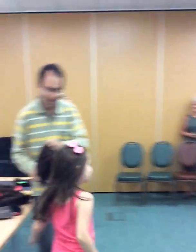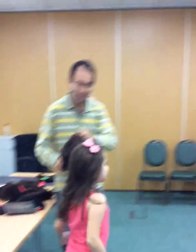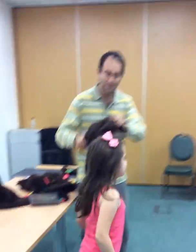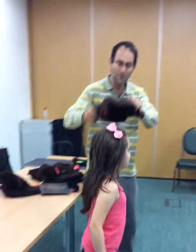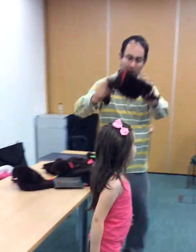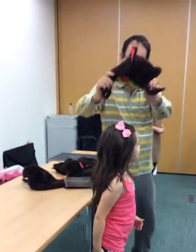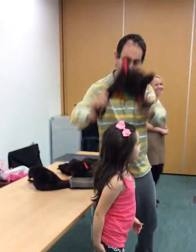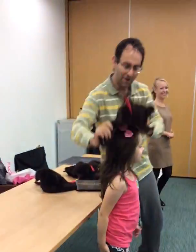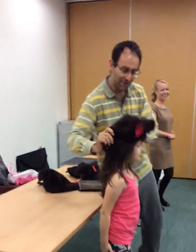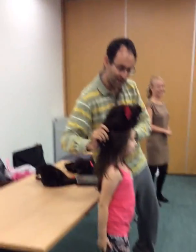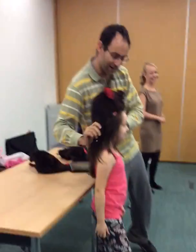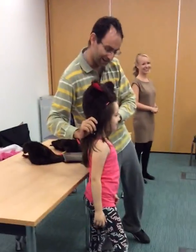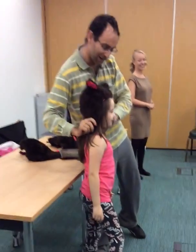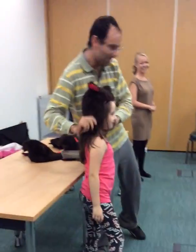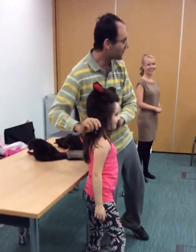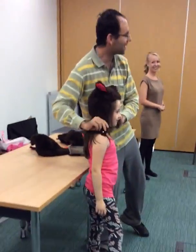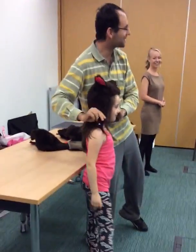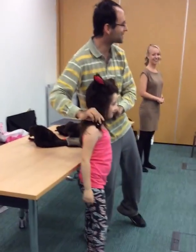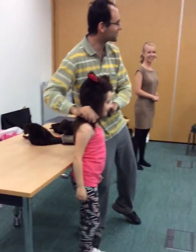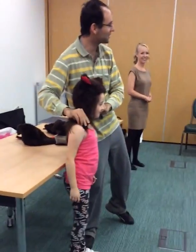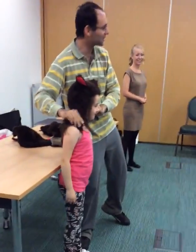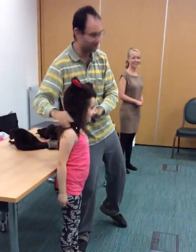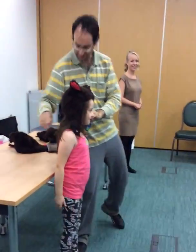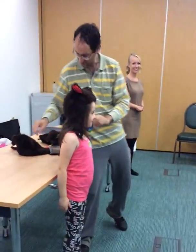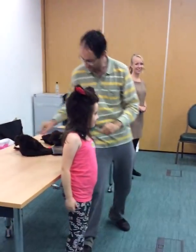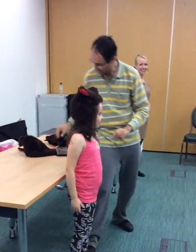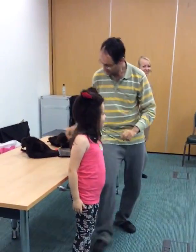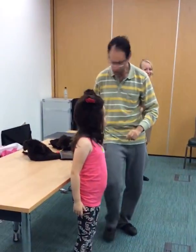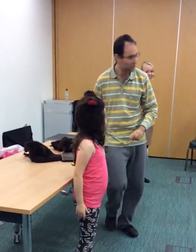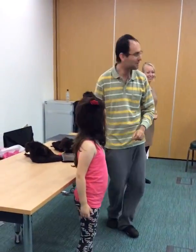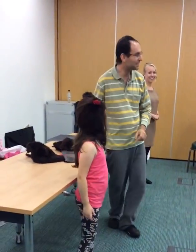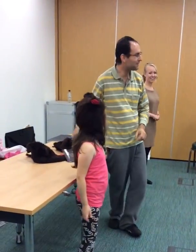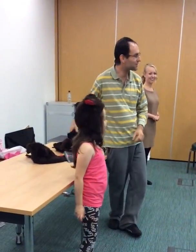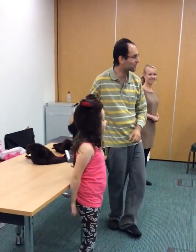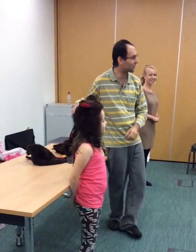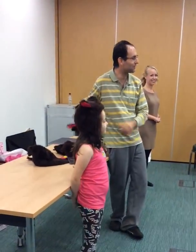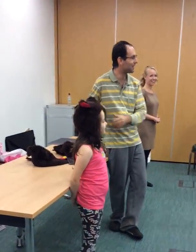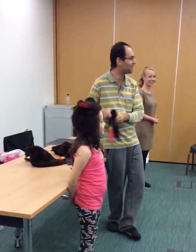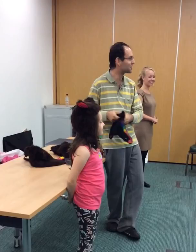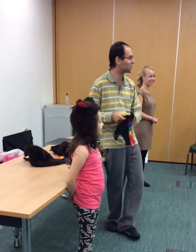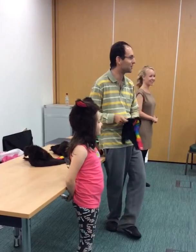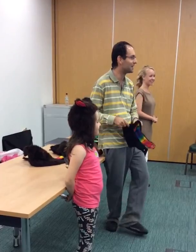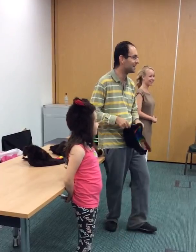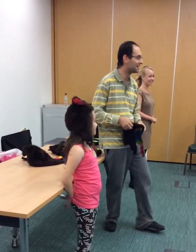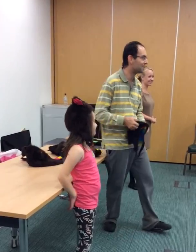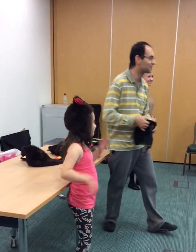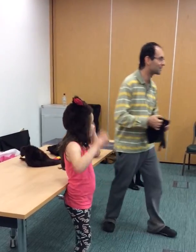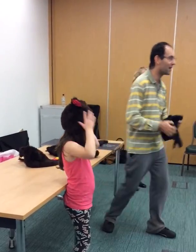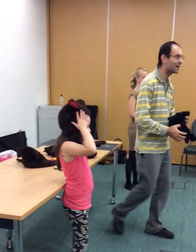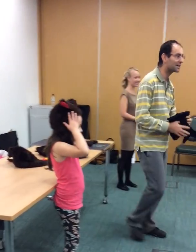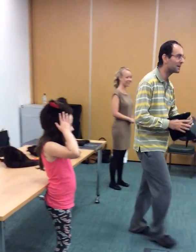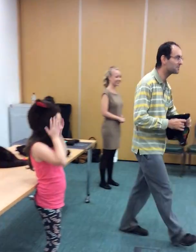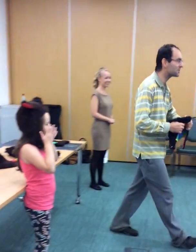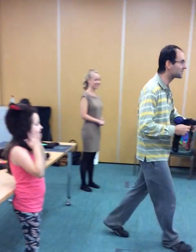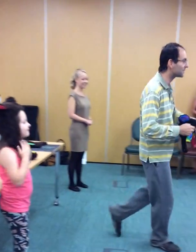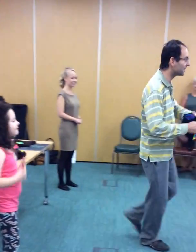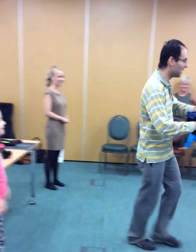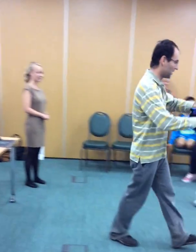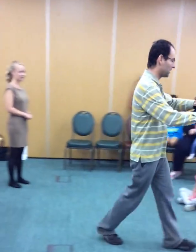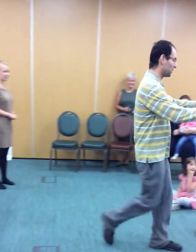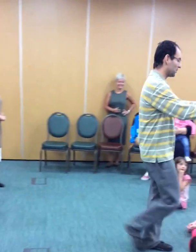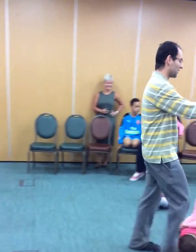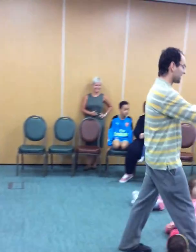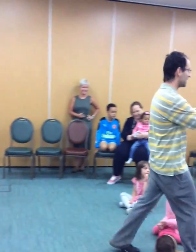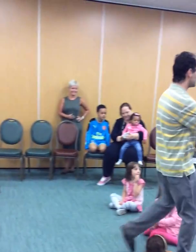are number 1. All right, number 1. Doesn't she look a picture? Who's going to be number 2? Number 2. We need a number 2. I can come to you as